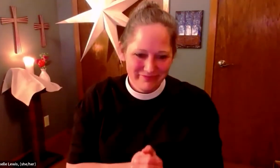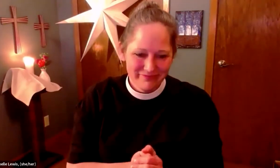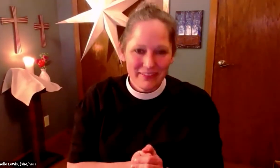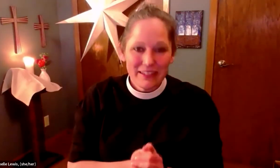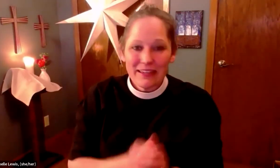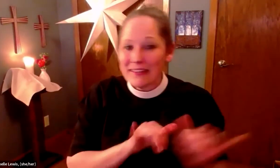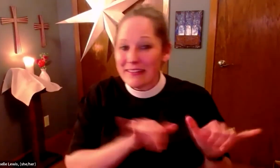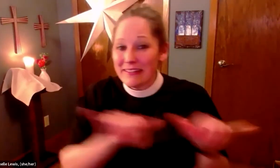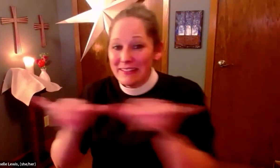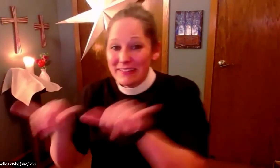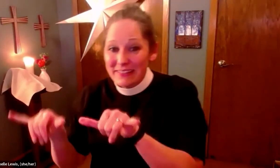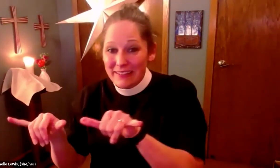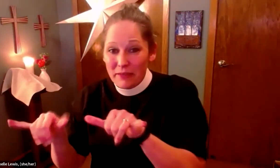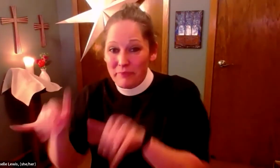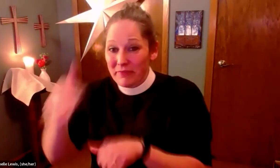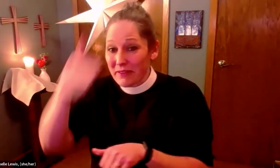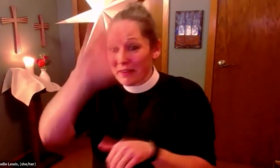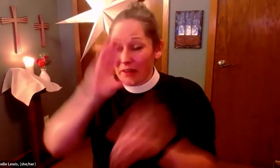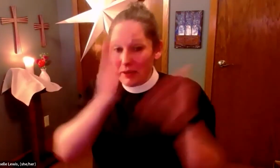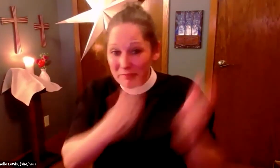God gathers us together,